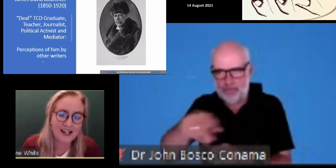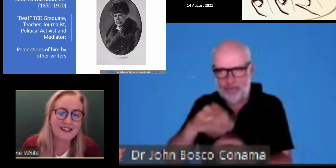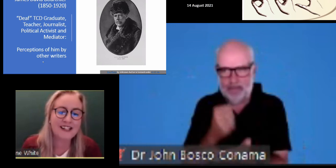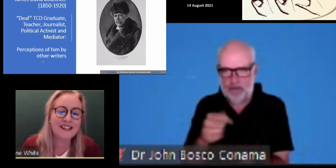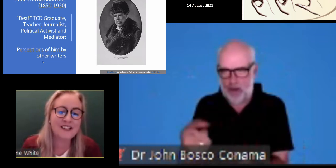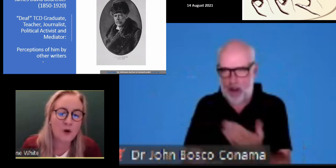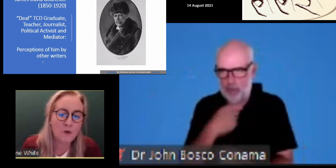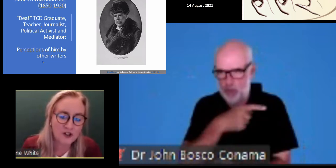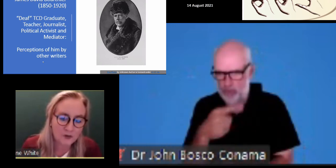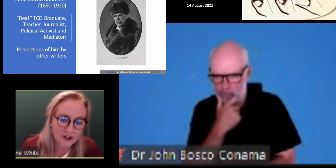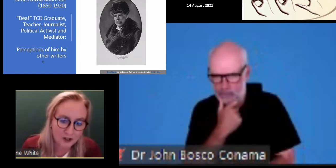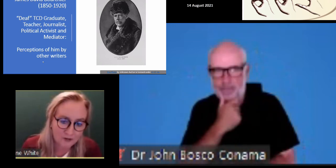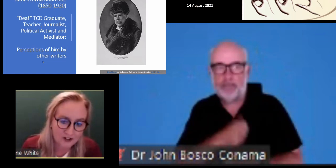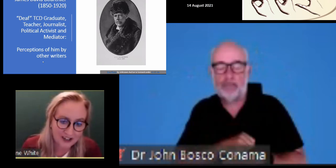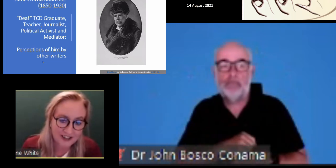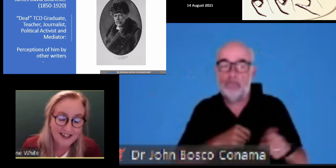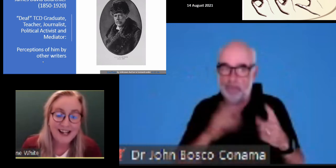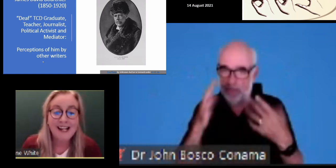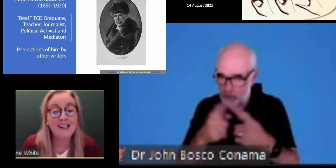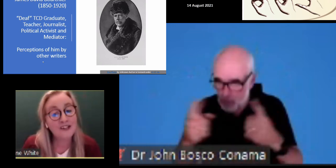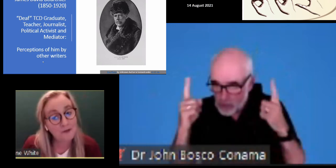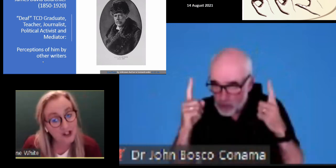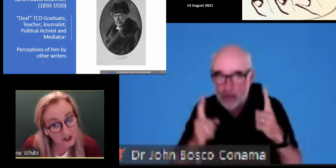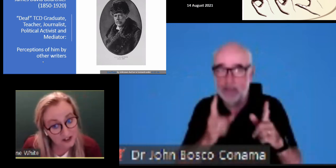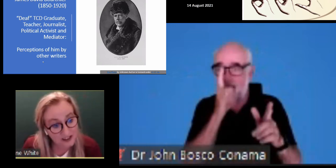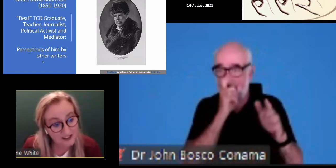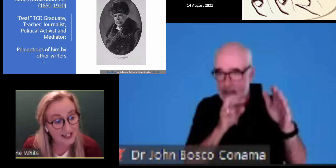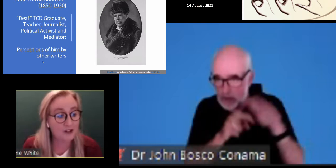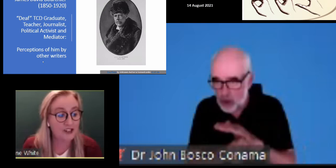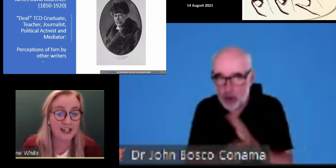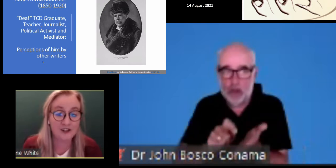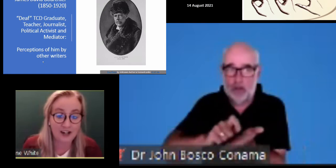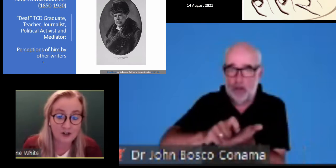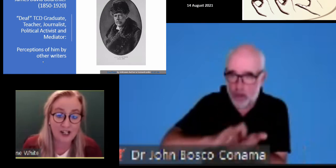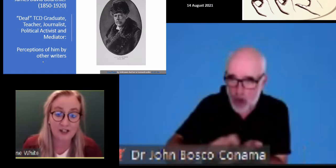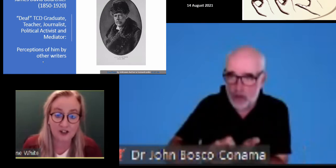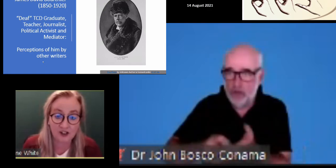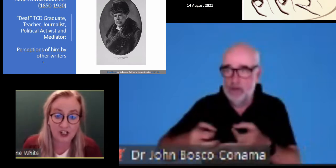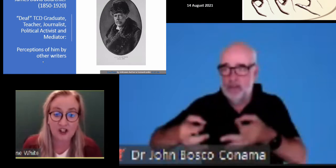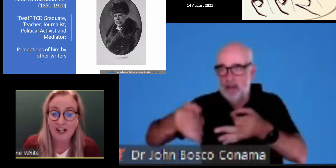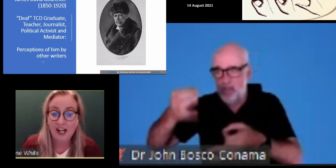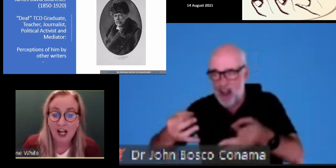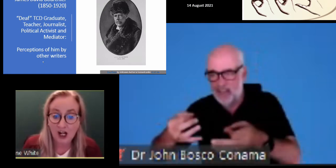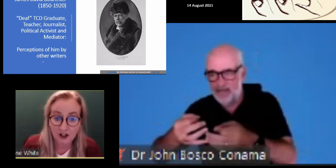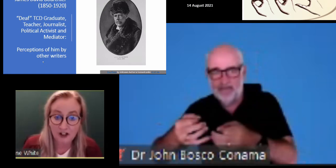because it is open to interpretation. It is up to you to decide, but he had graduated, he was a teacher, a